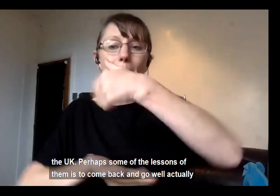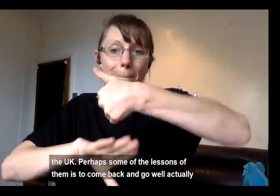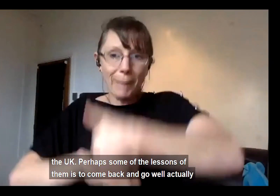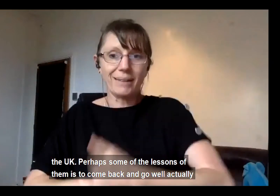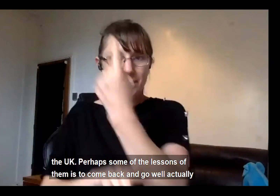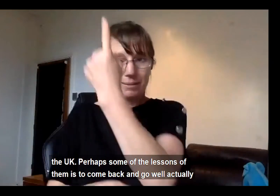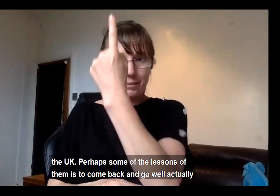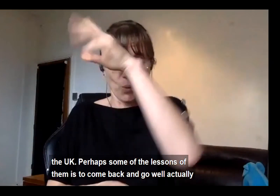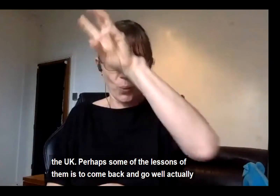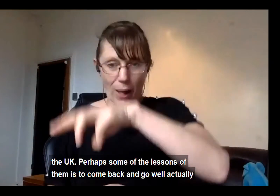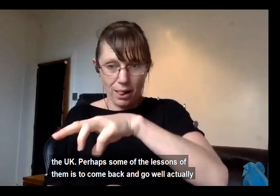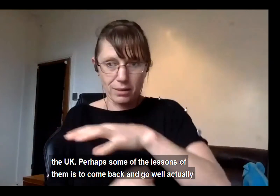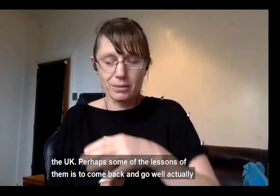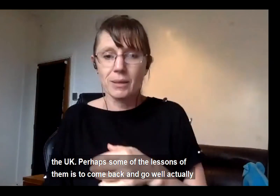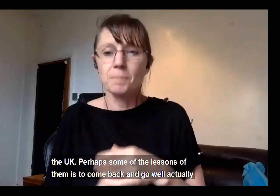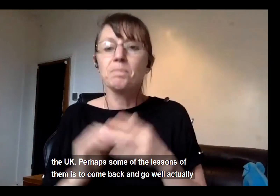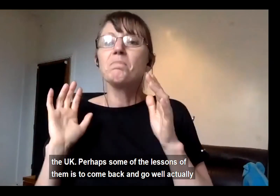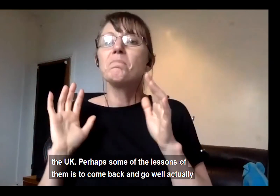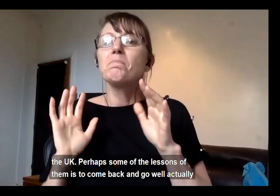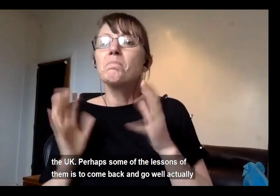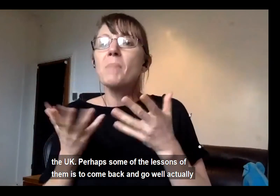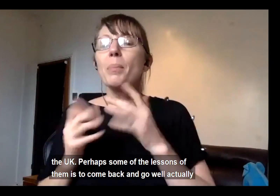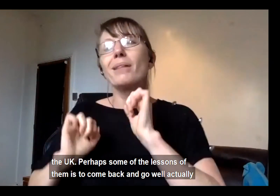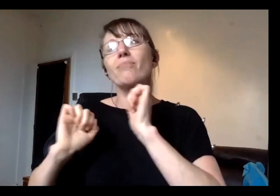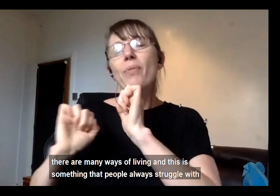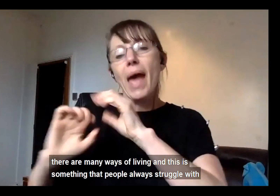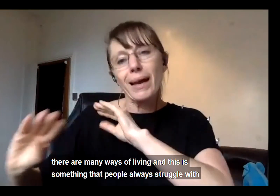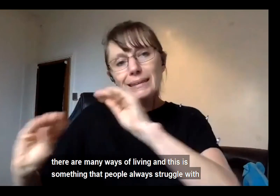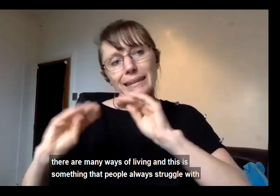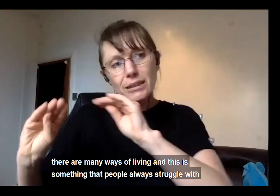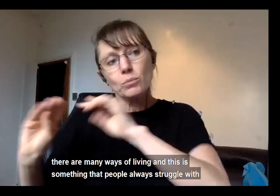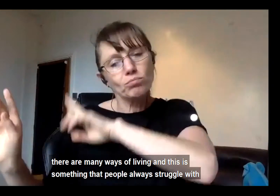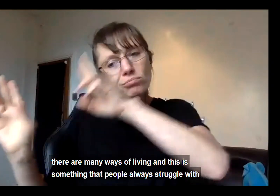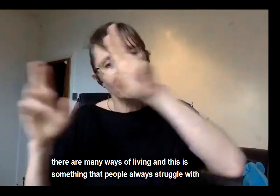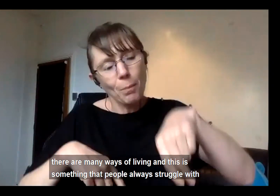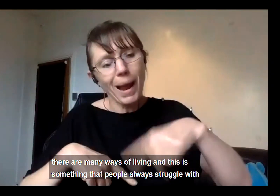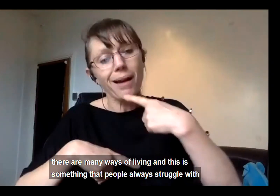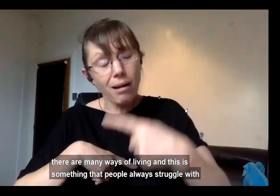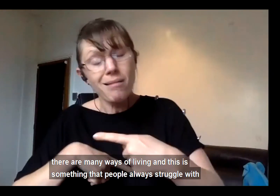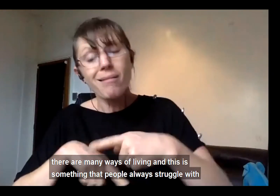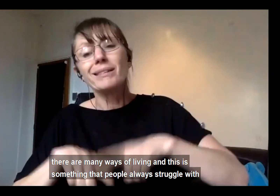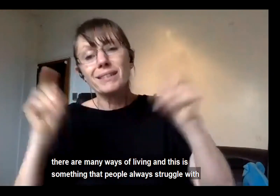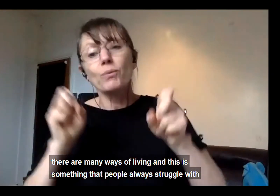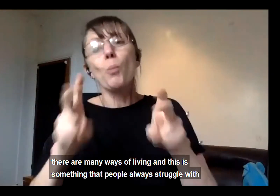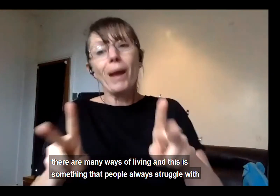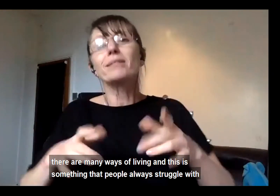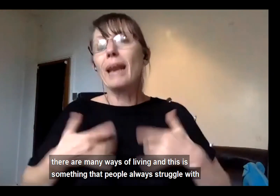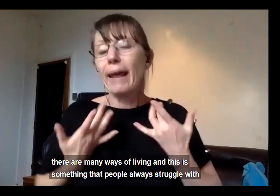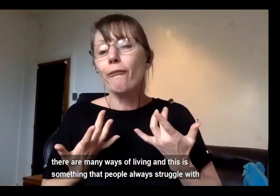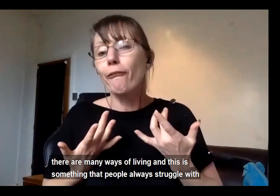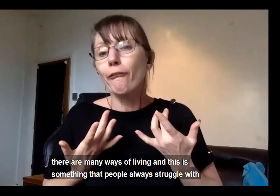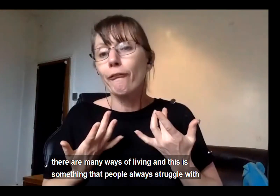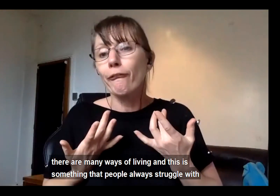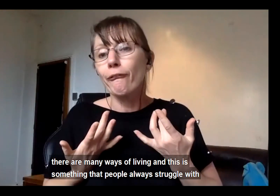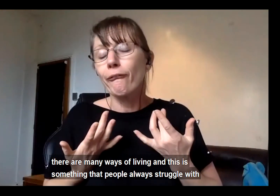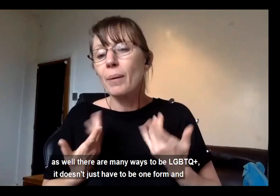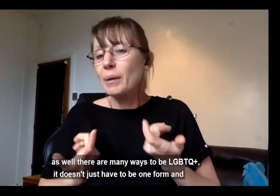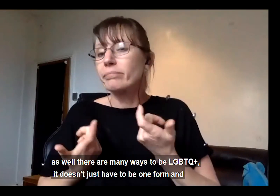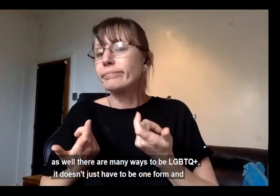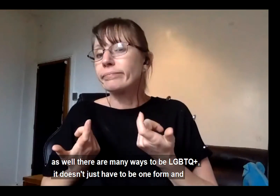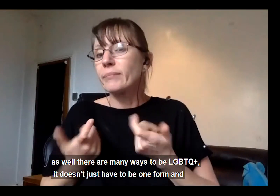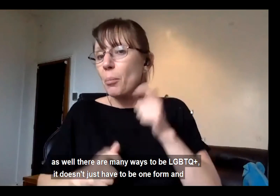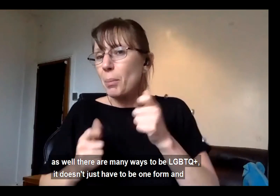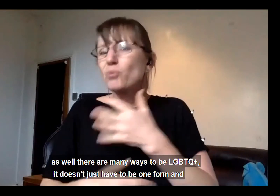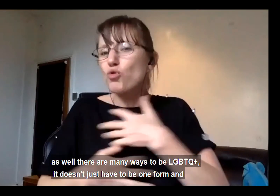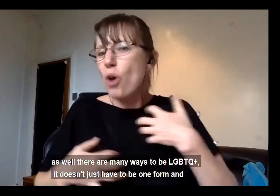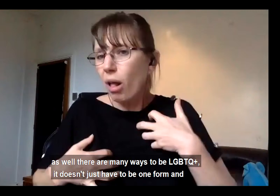Perhaps some of the lessons of them is to come back and go, well, actually, there are many ways of living, and this is something that people always struggle with as well,